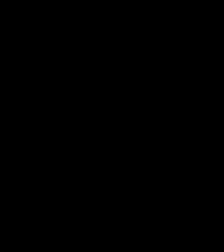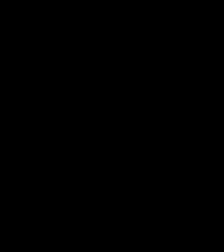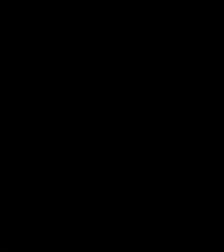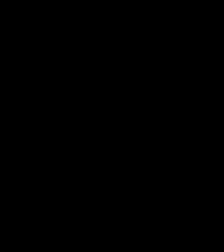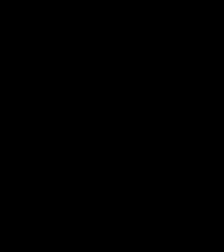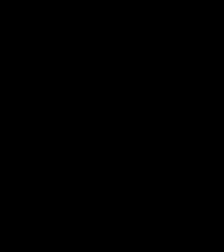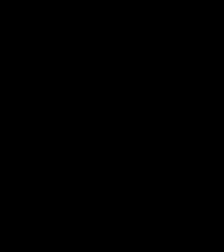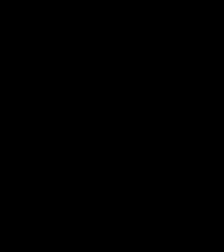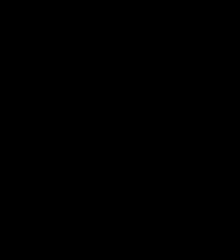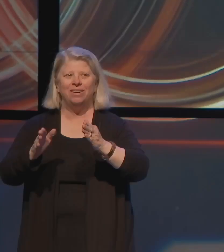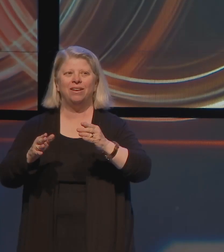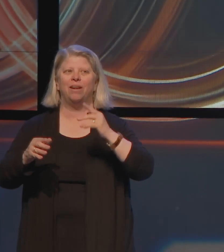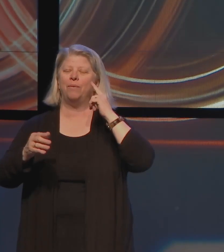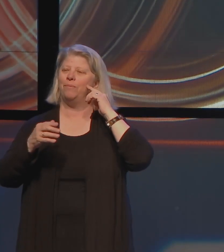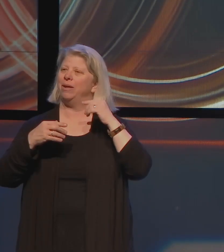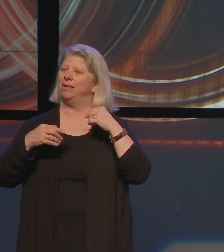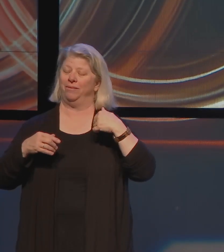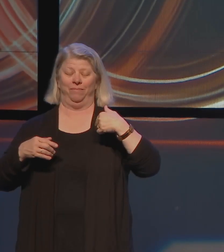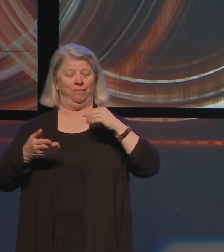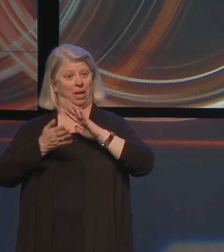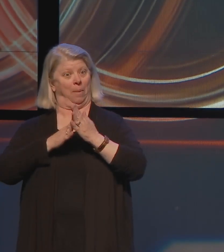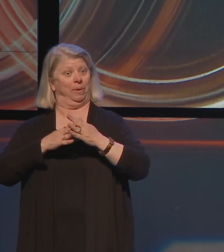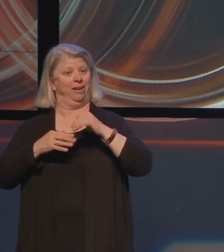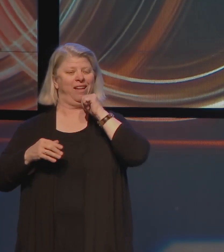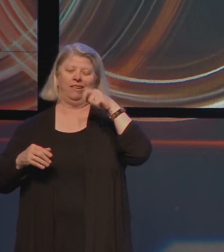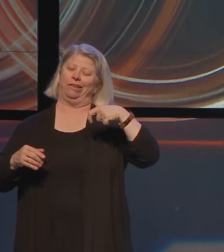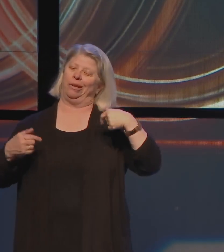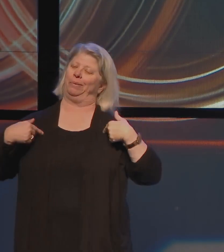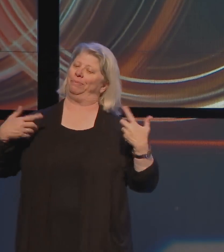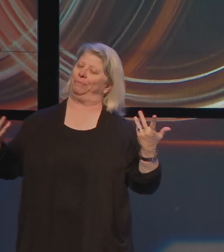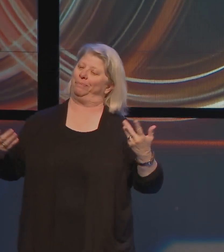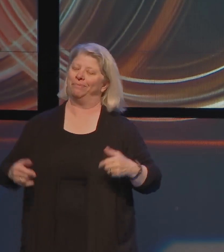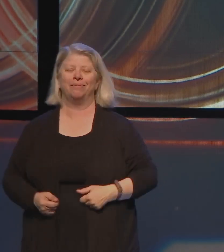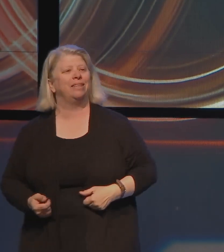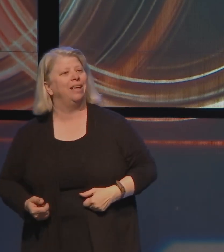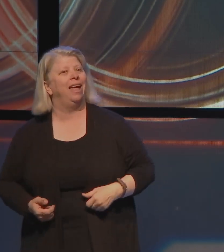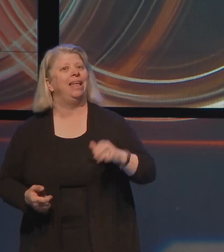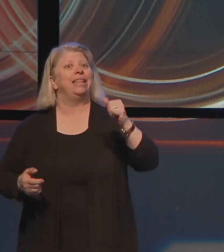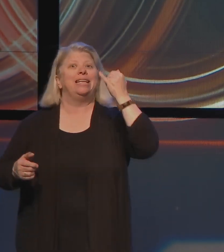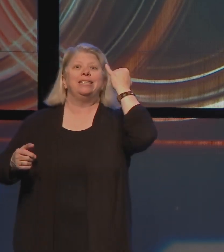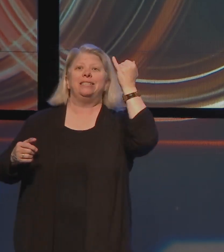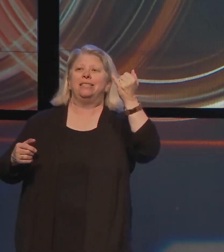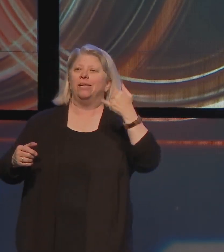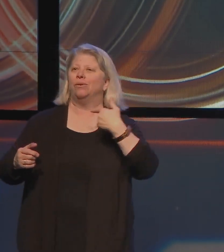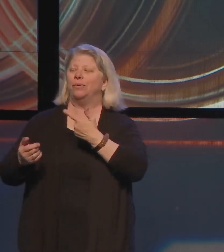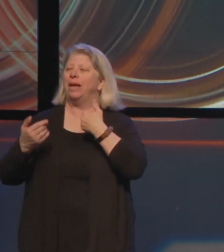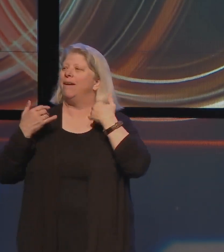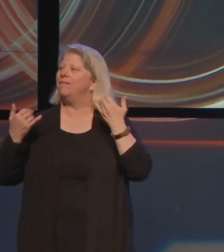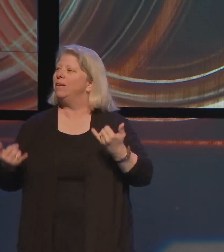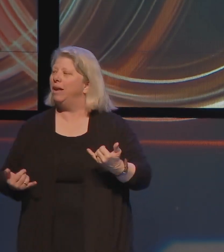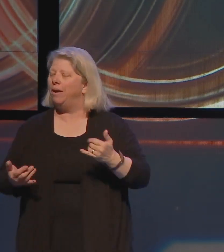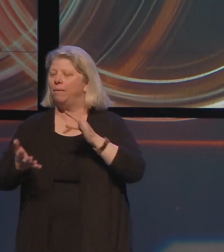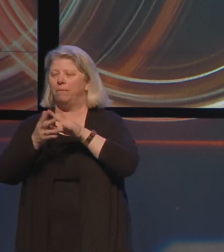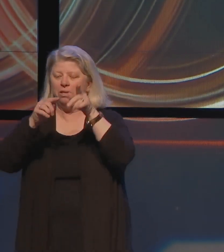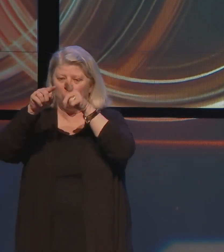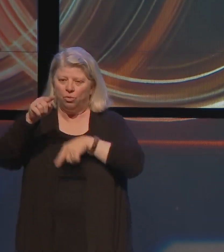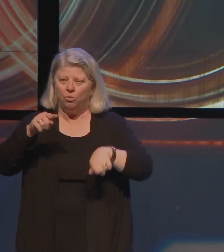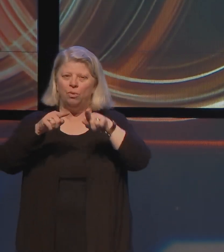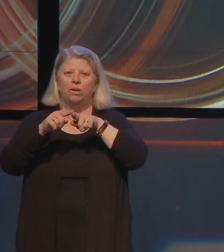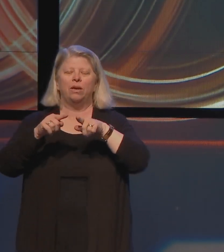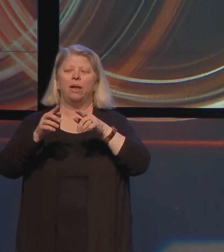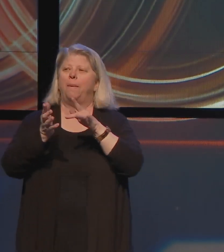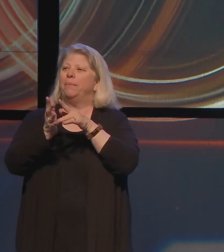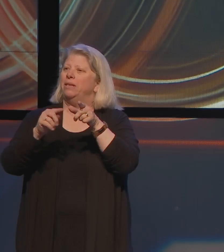of my being unnecessary. I love it. Right, that's the idea. So we have now the medicine wheel. And